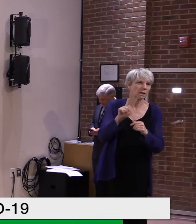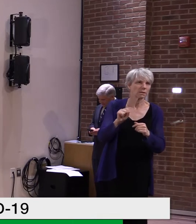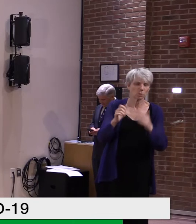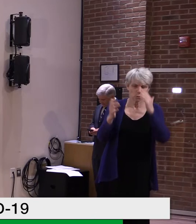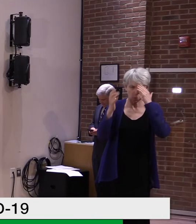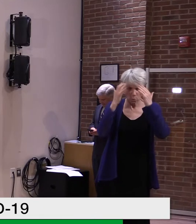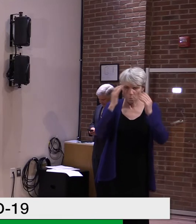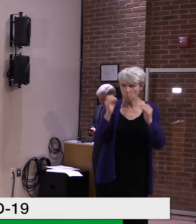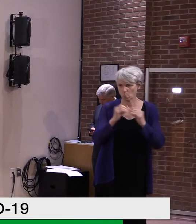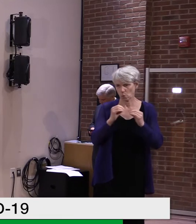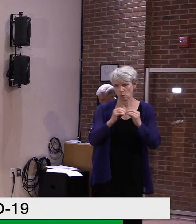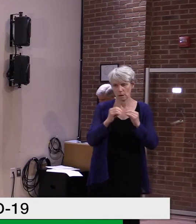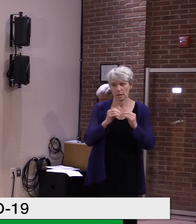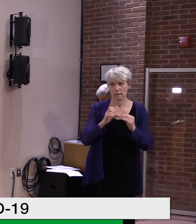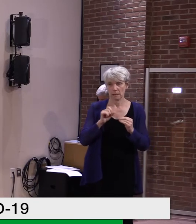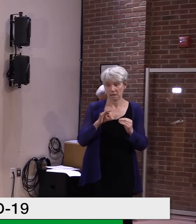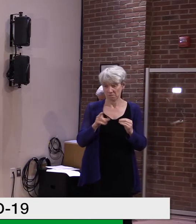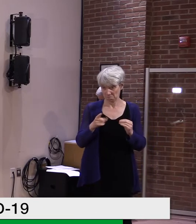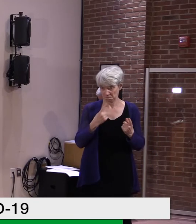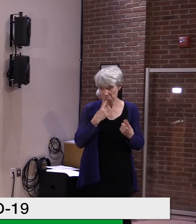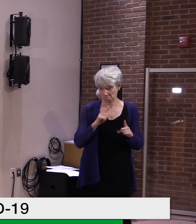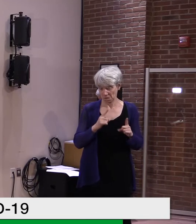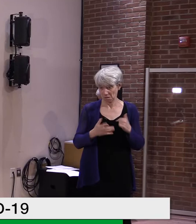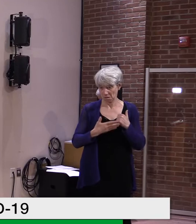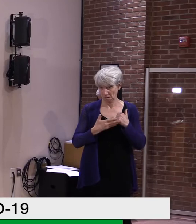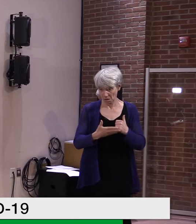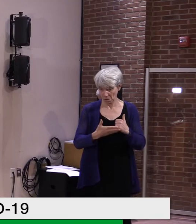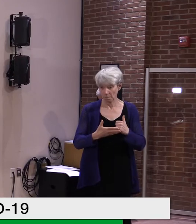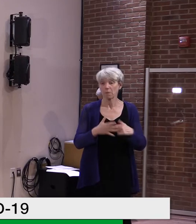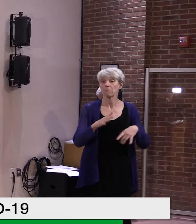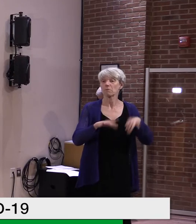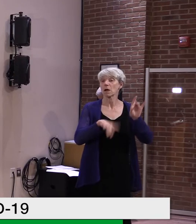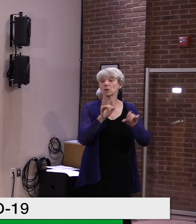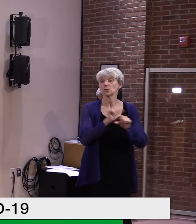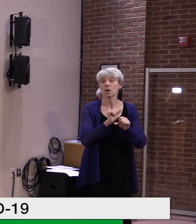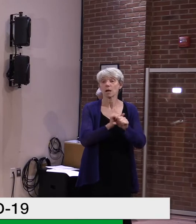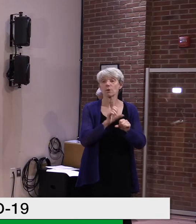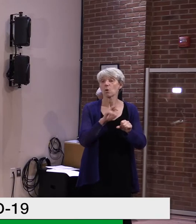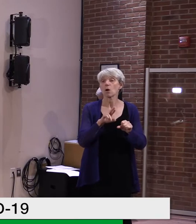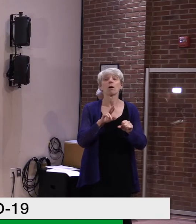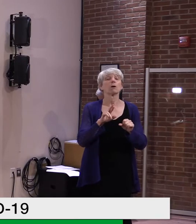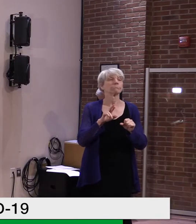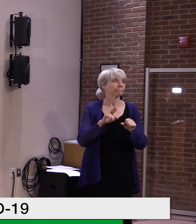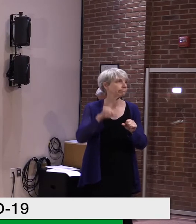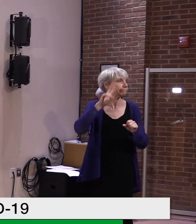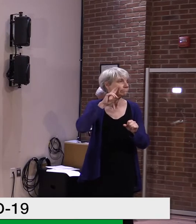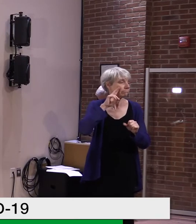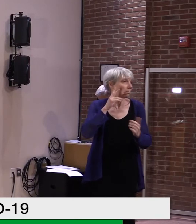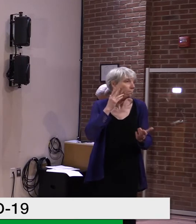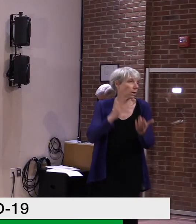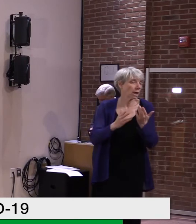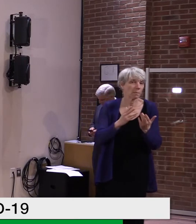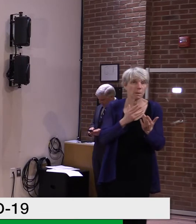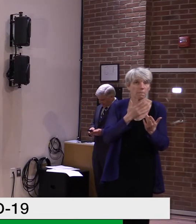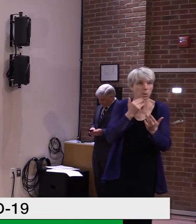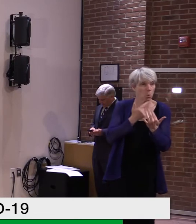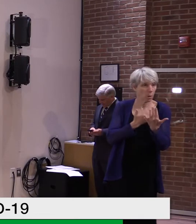not we're helping them find other employment or whether there may be opportunities